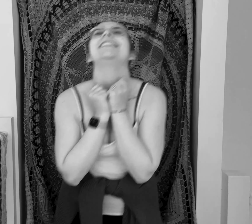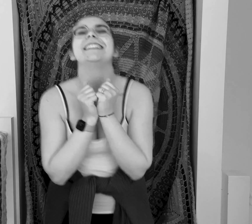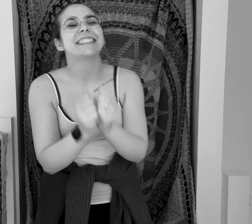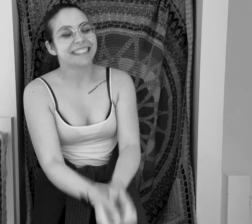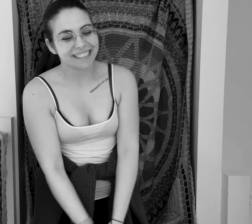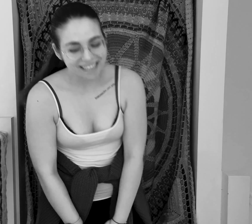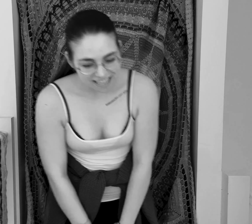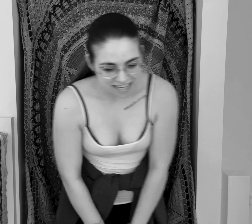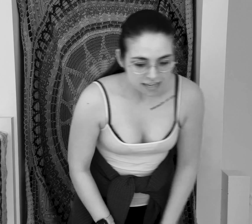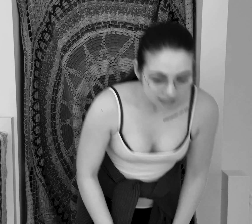Air I